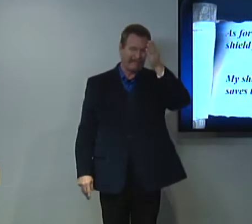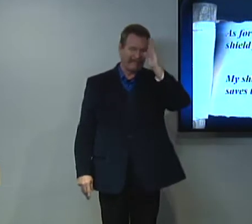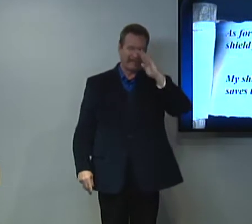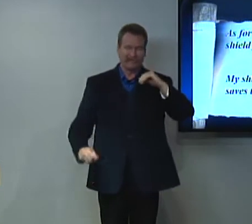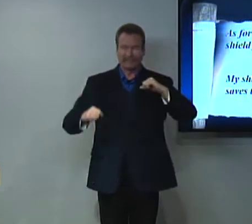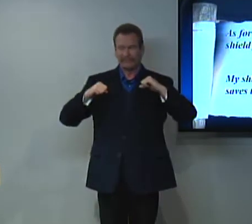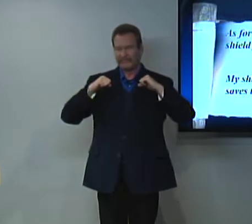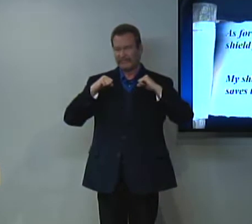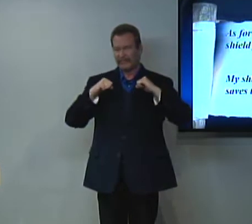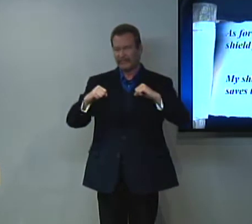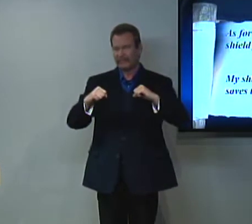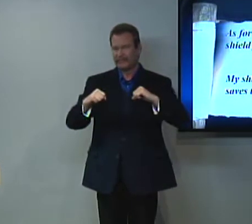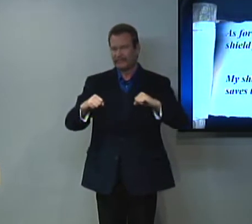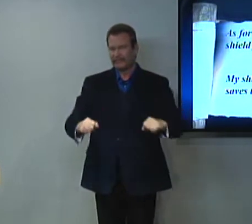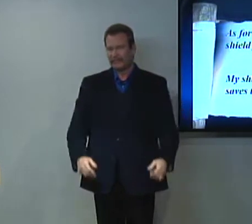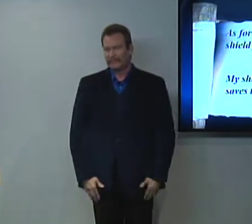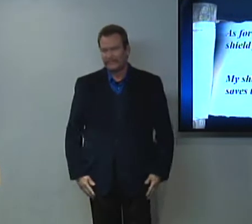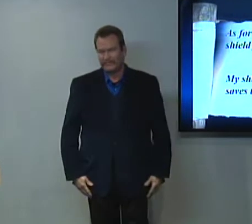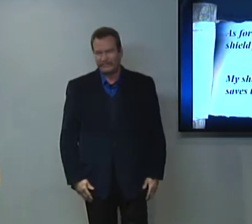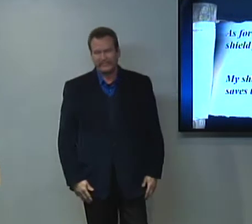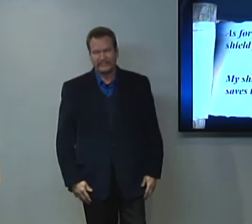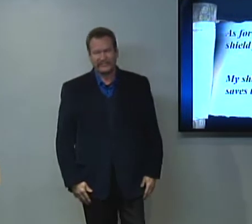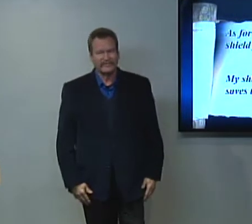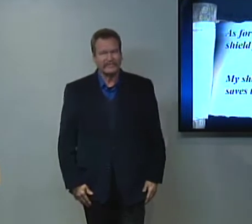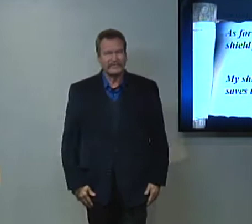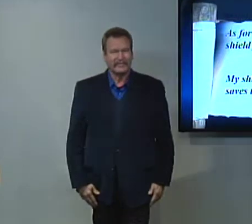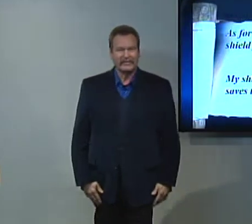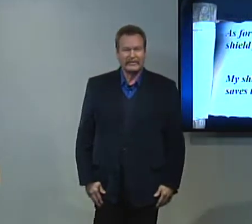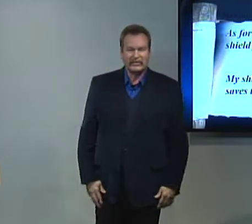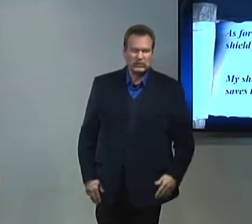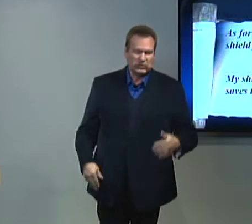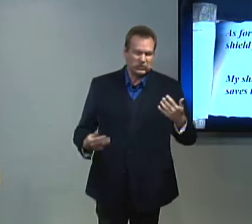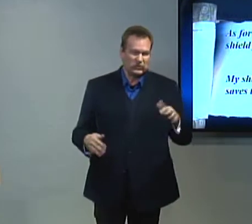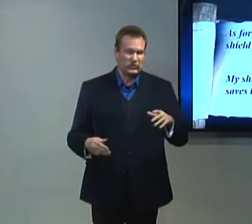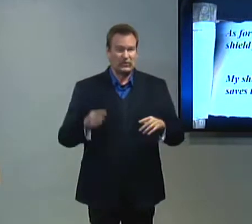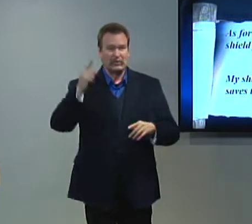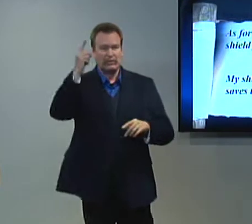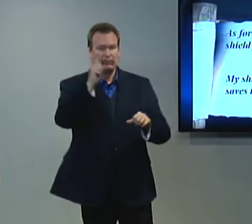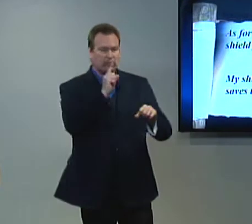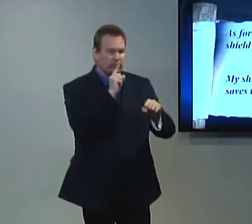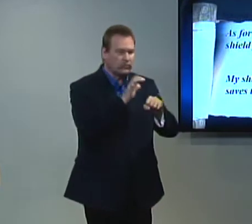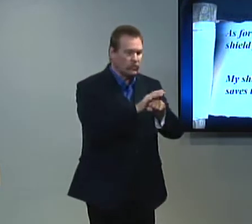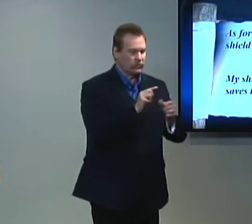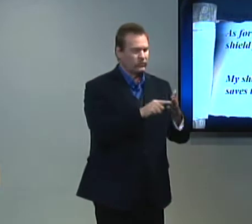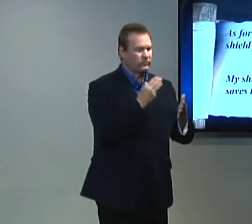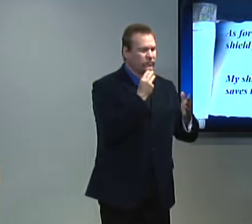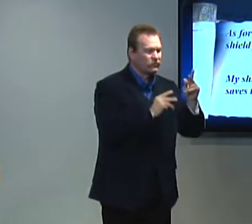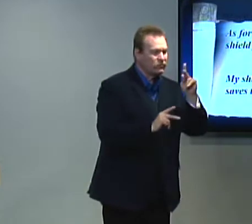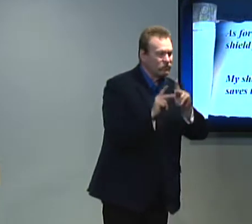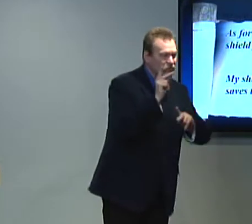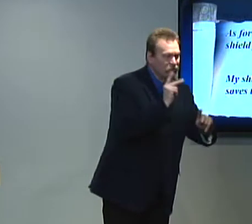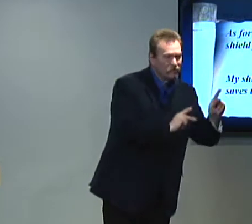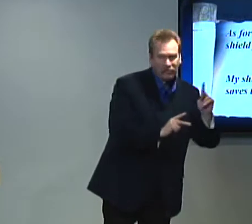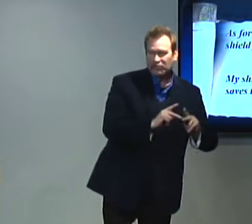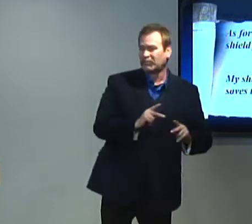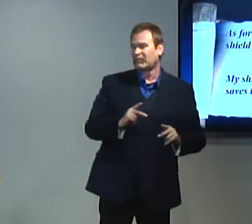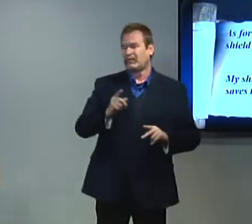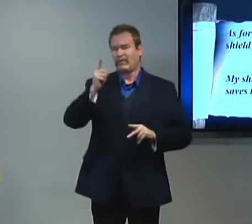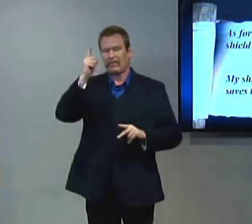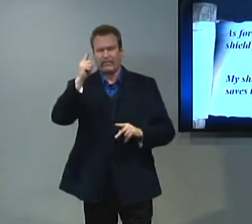God's people would not fail because God was their protector. He was their refuge. And this was God's promise to the